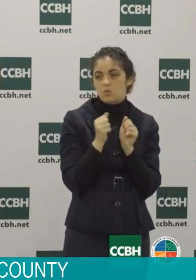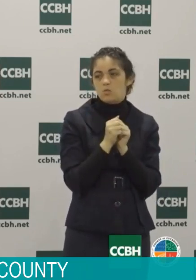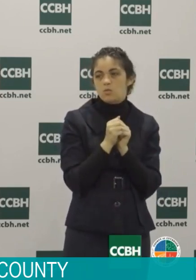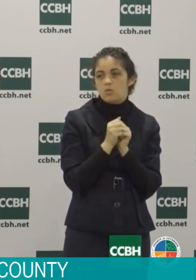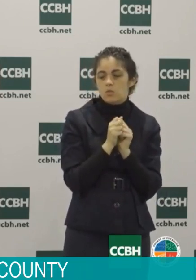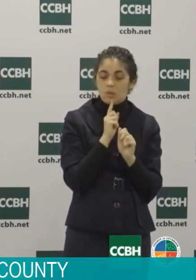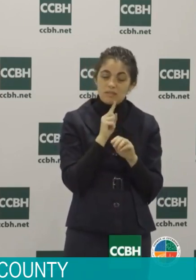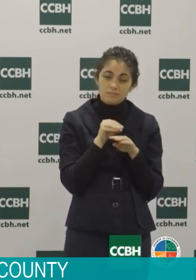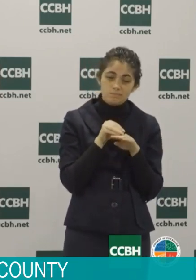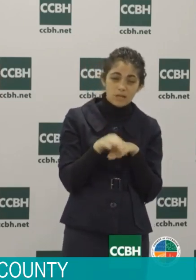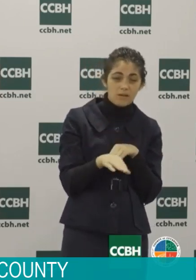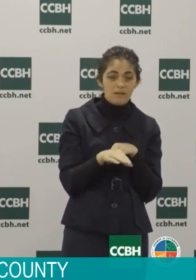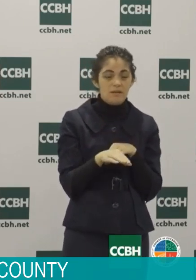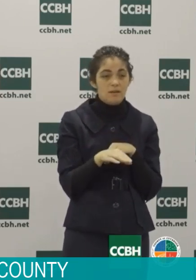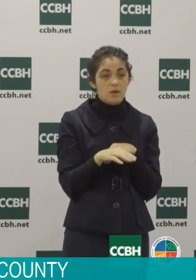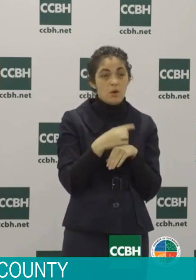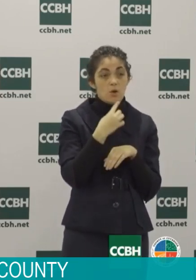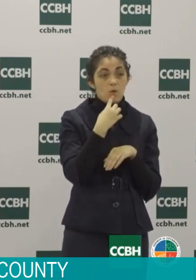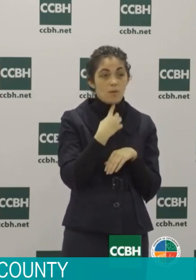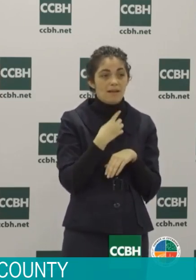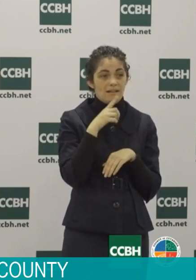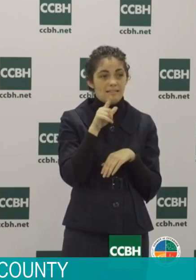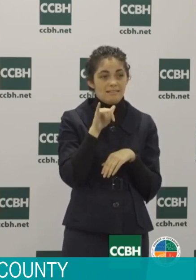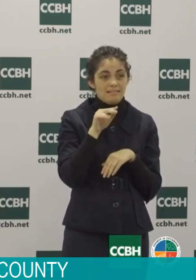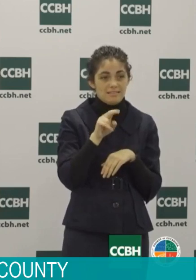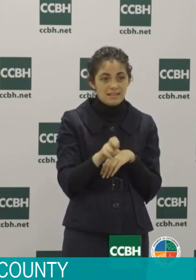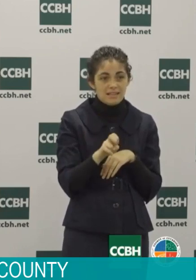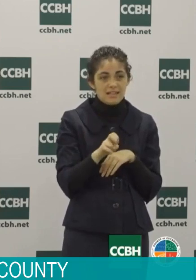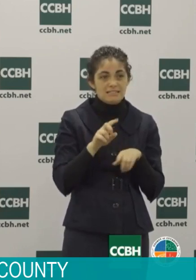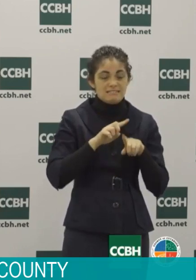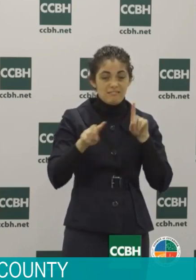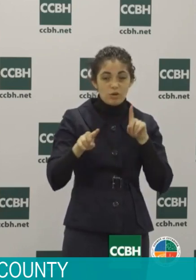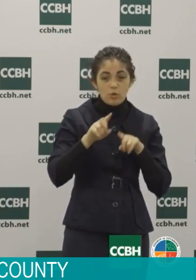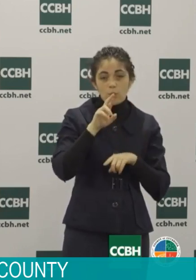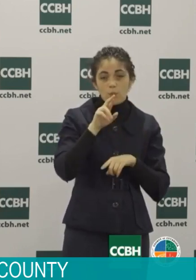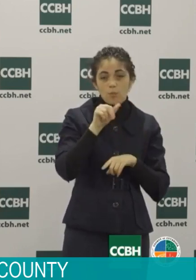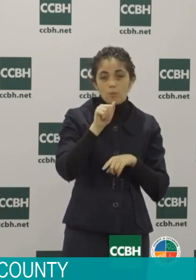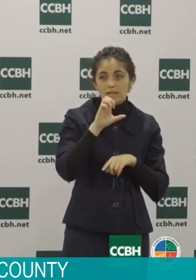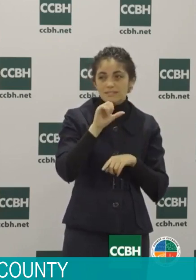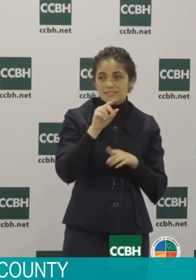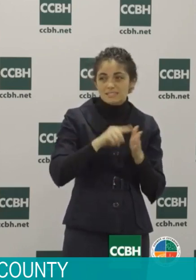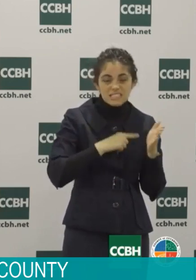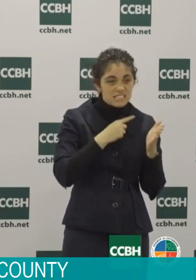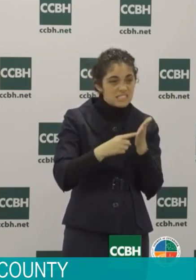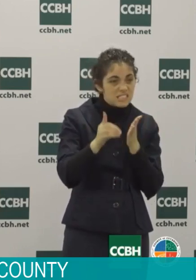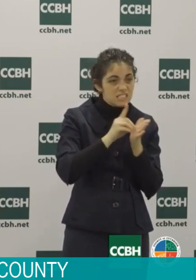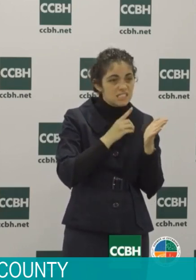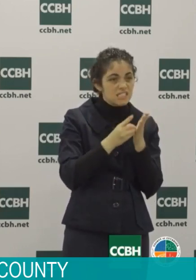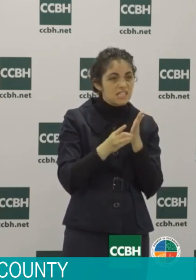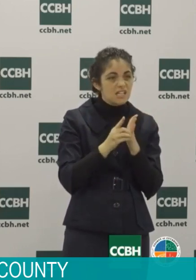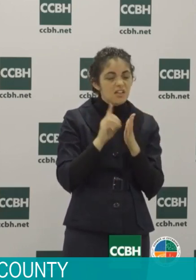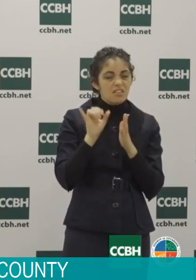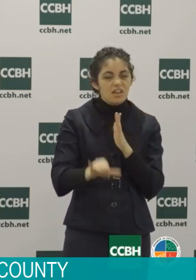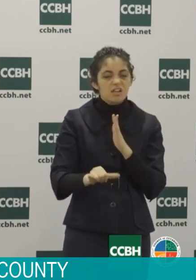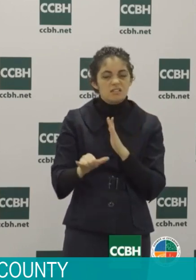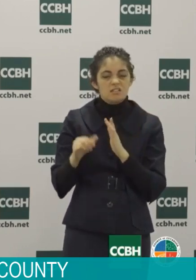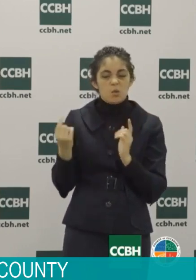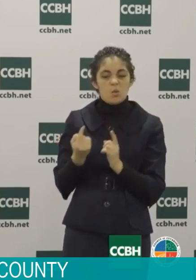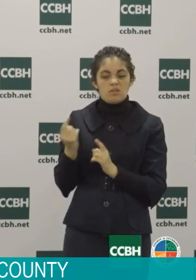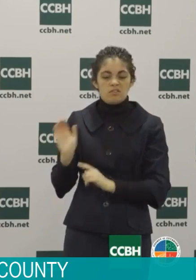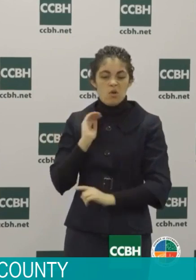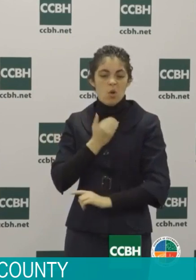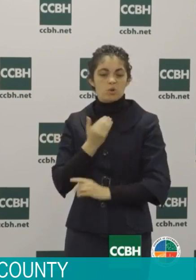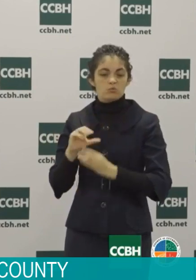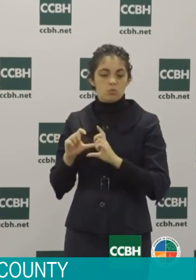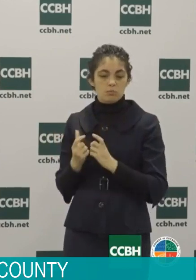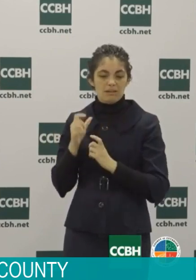the impact of redlining, of structural racism, of implicit bias, all affecting our